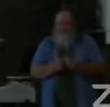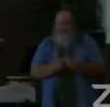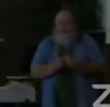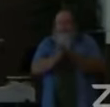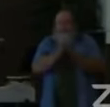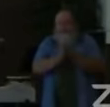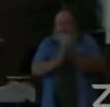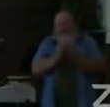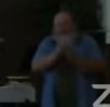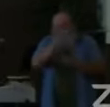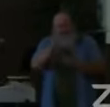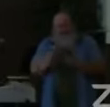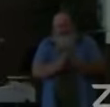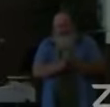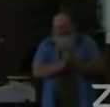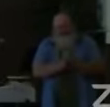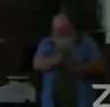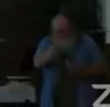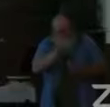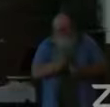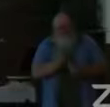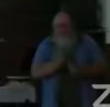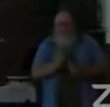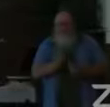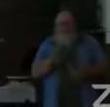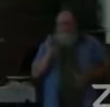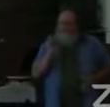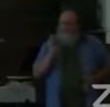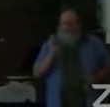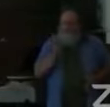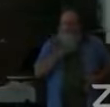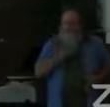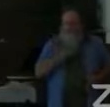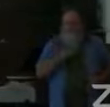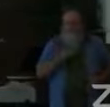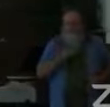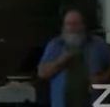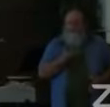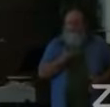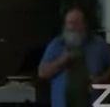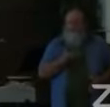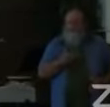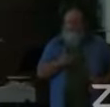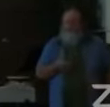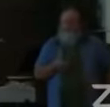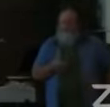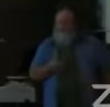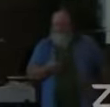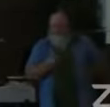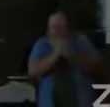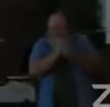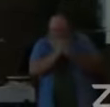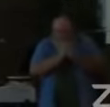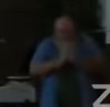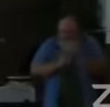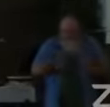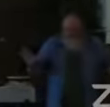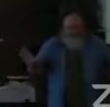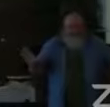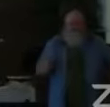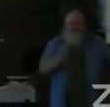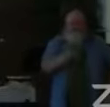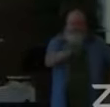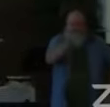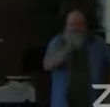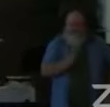God." Verse 7, if we'll do verse 6, what does verse 7 say? "And the peace of God,